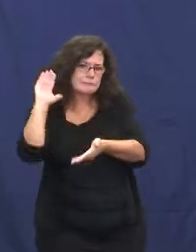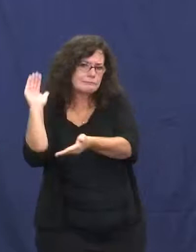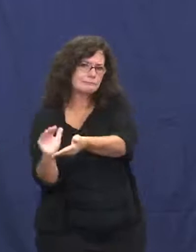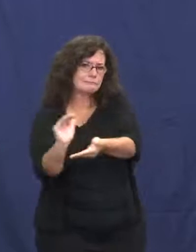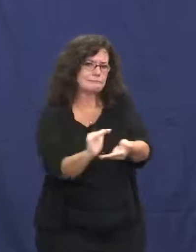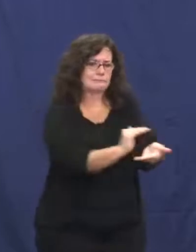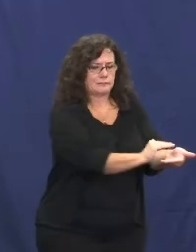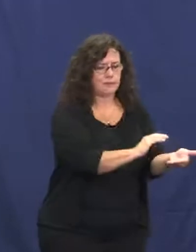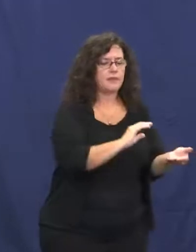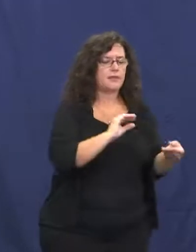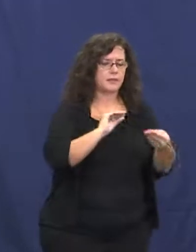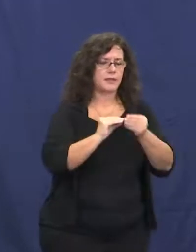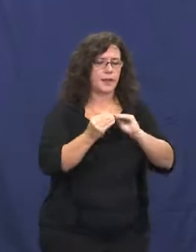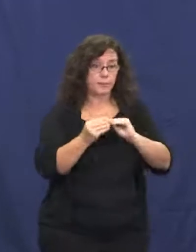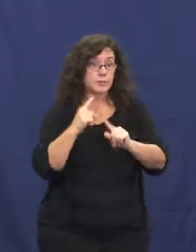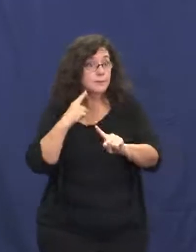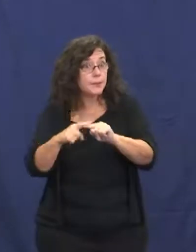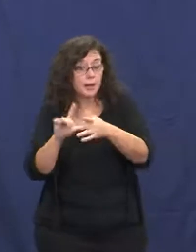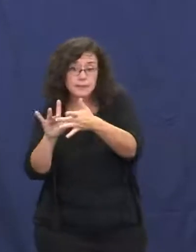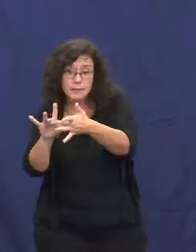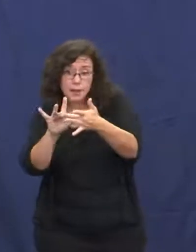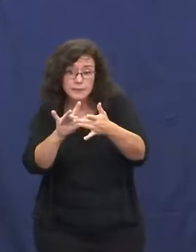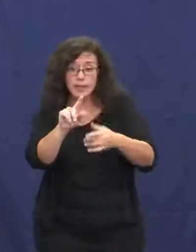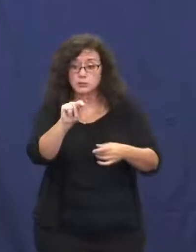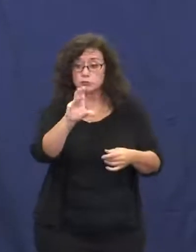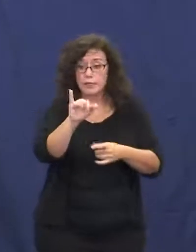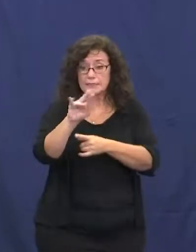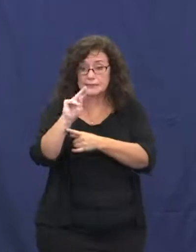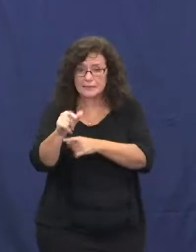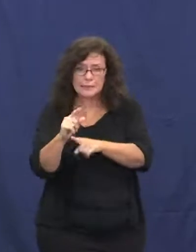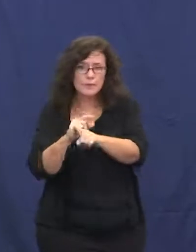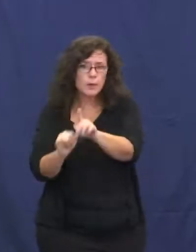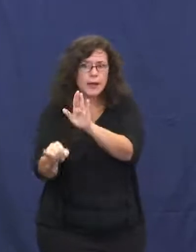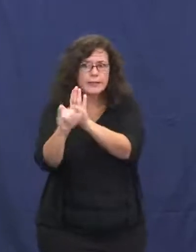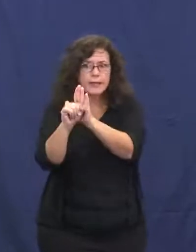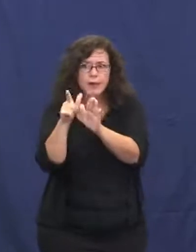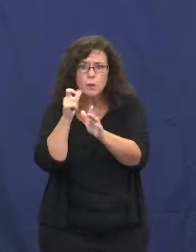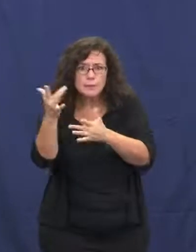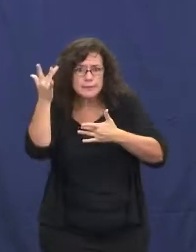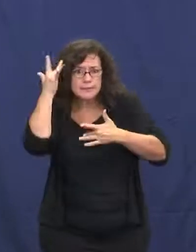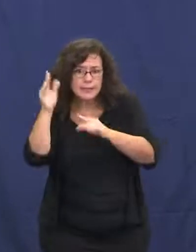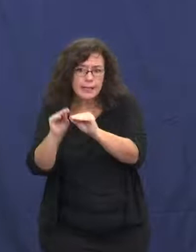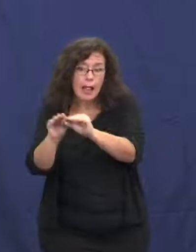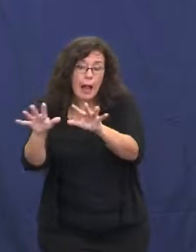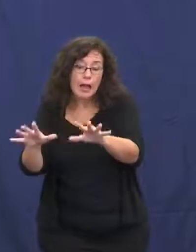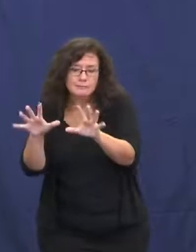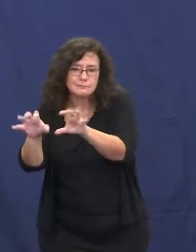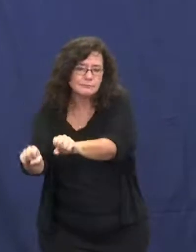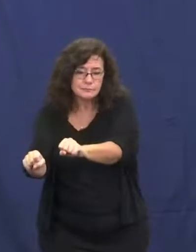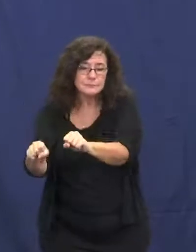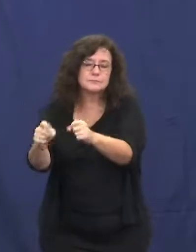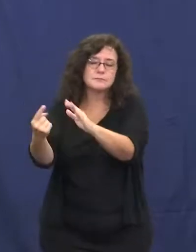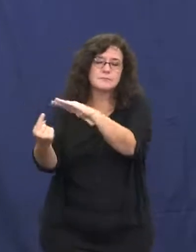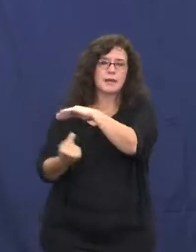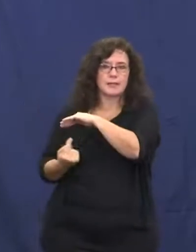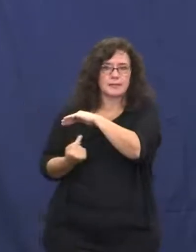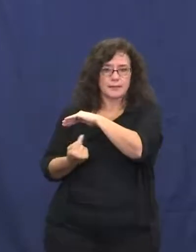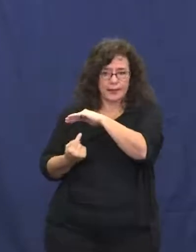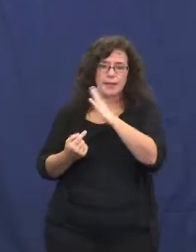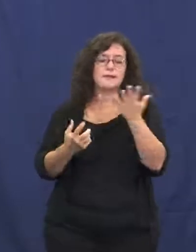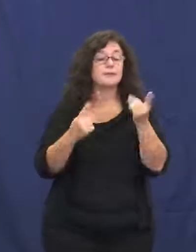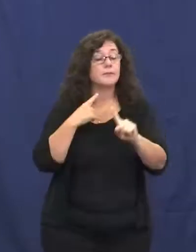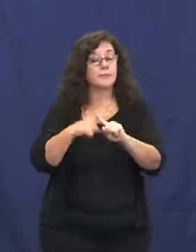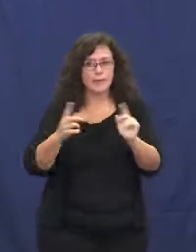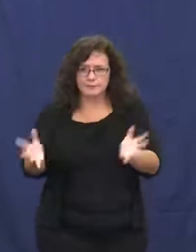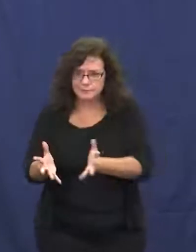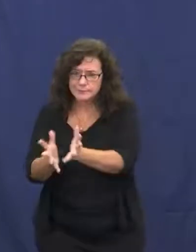contact investigation, our contact tracing, everyone getting tested, turnaround times on a timely manner,